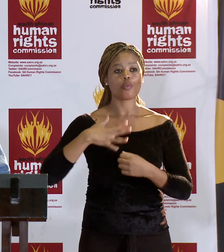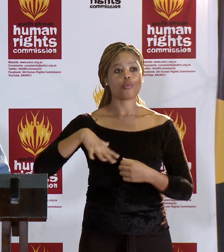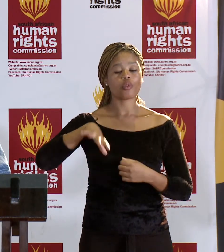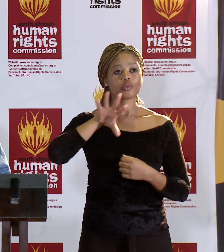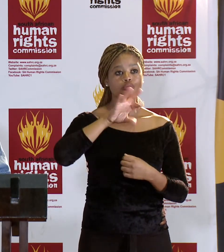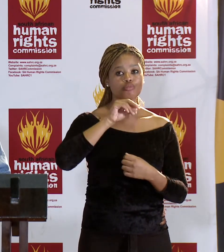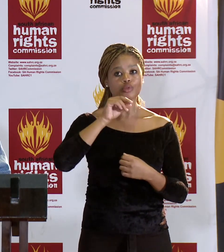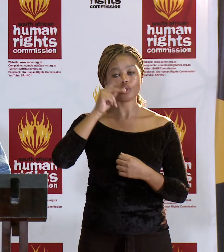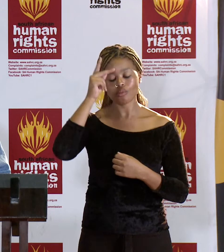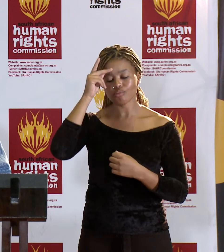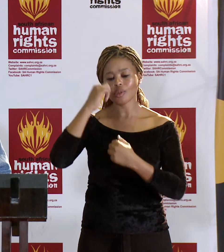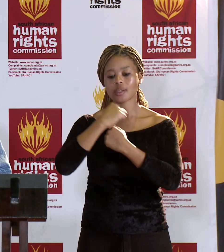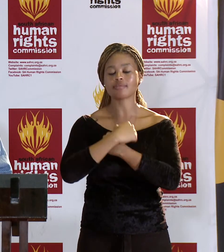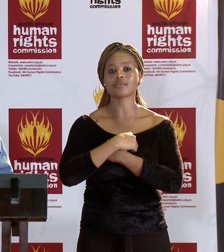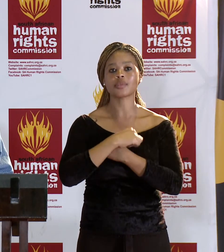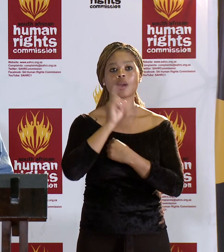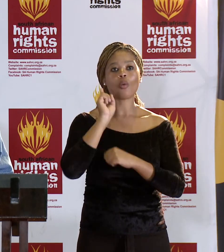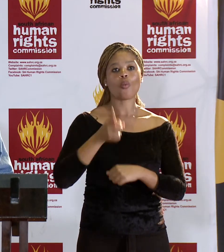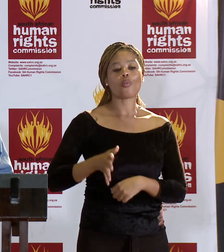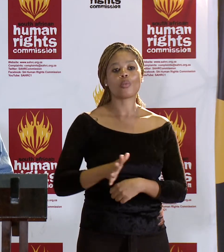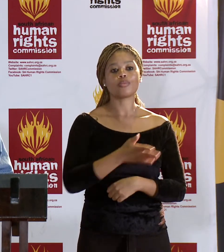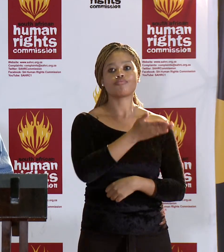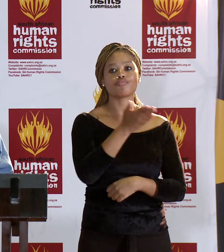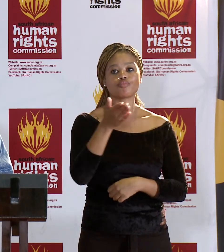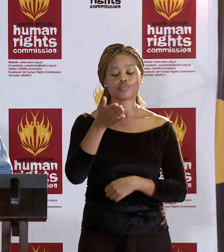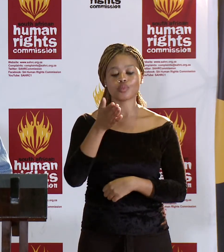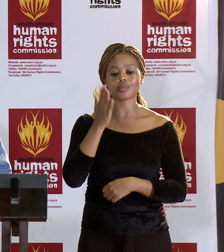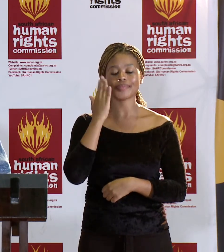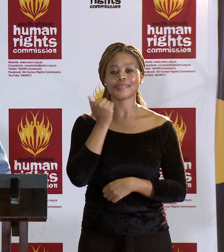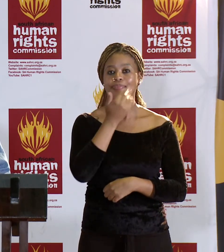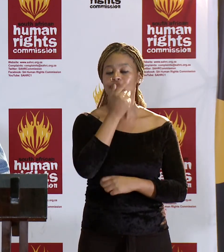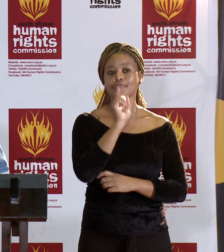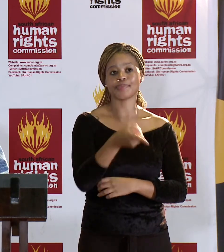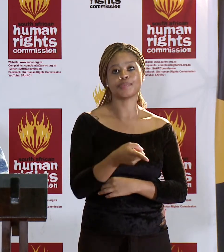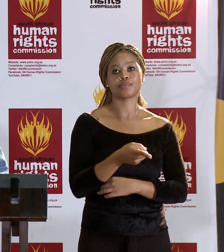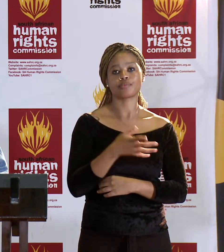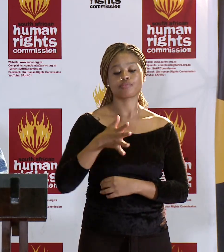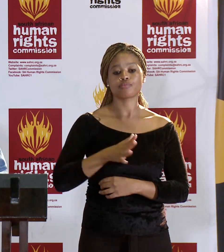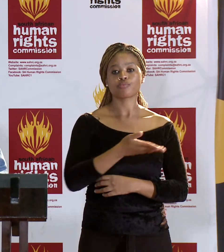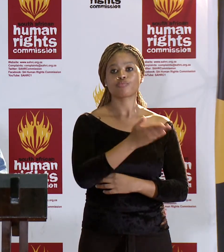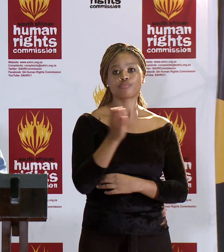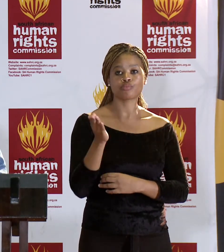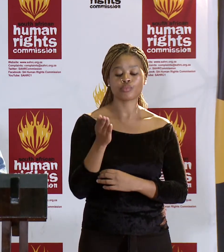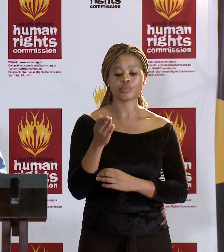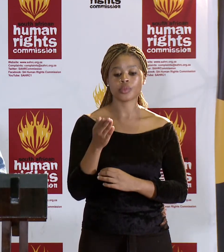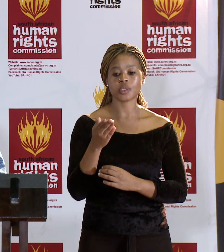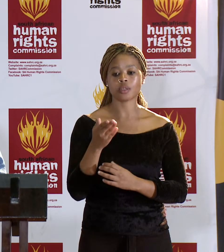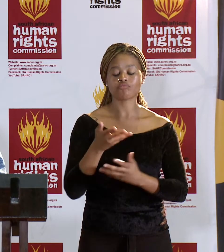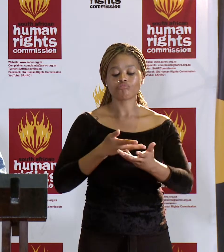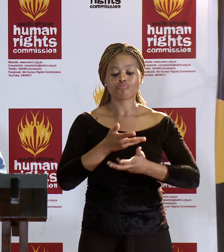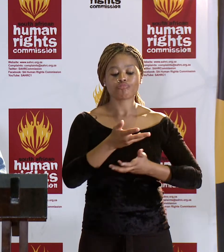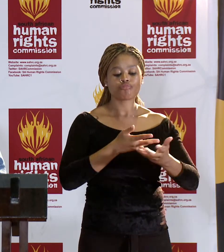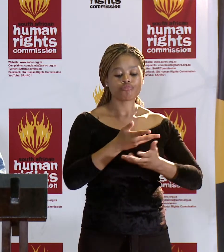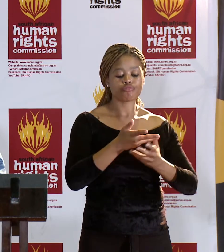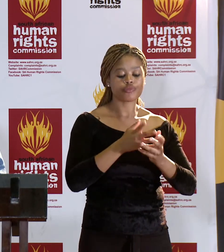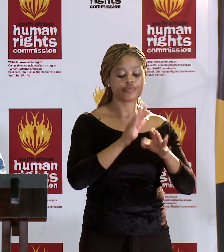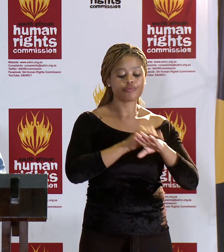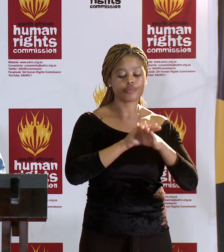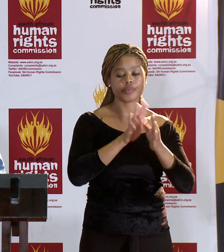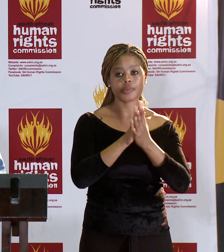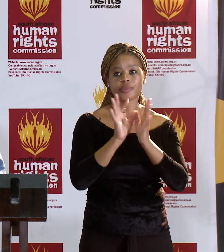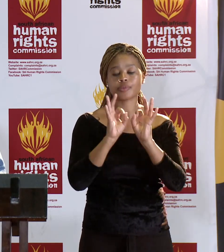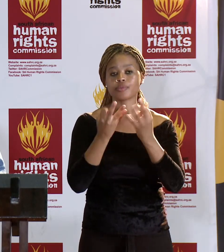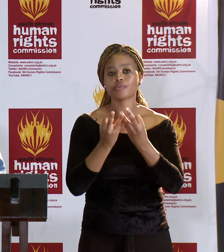acknowledge each other with love. We want you to be kind. And we want you to engage your friends and your